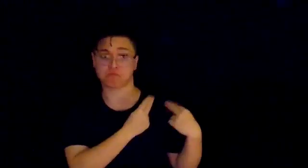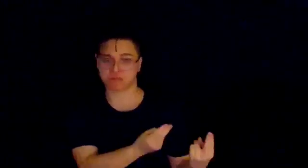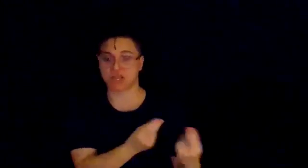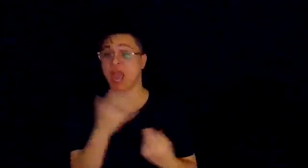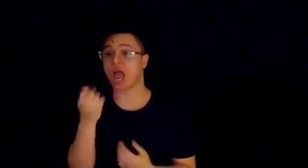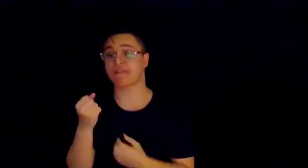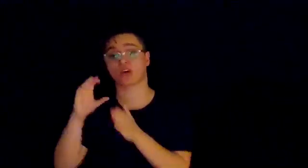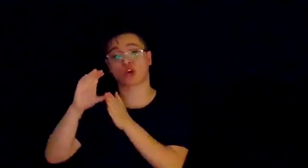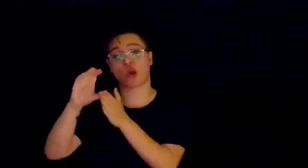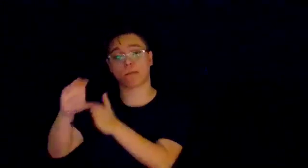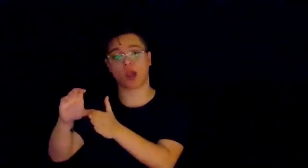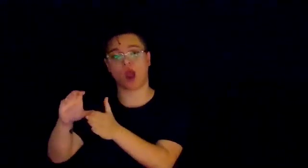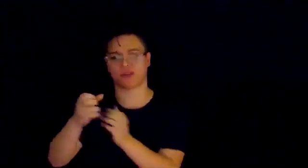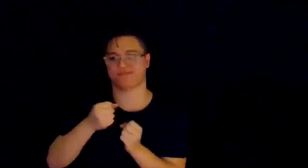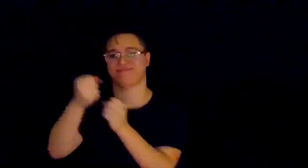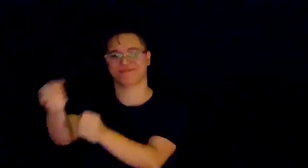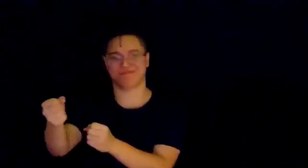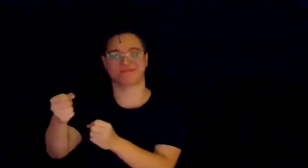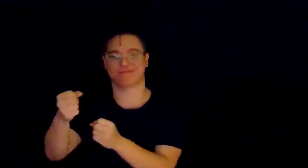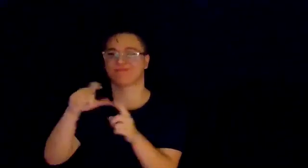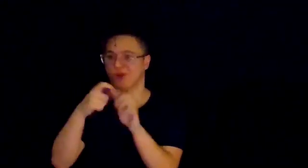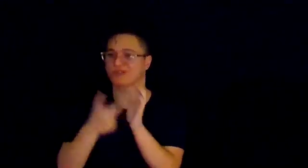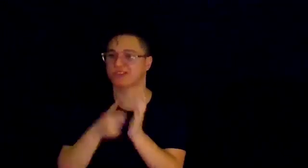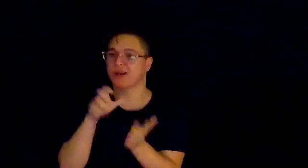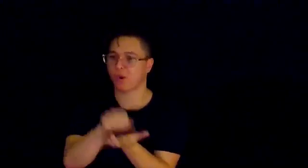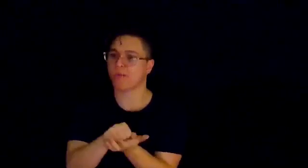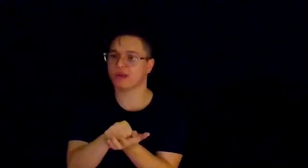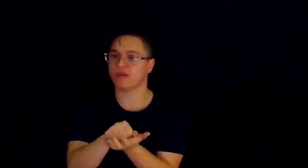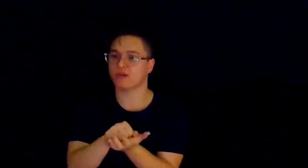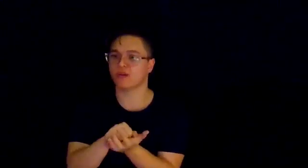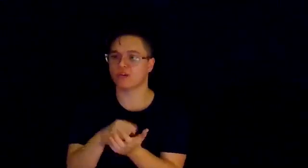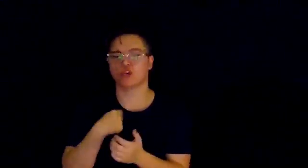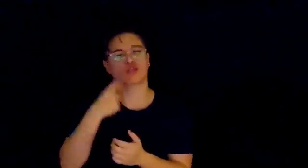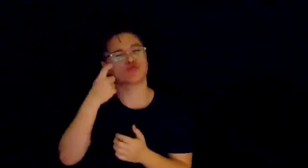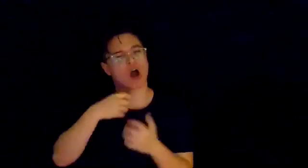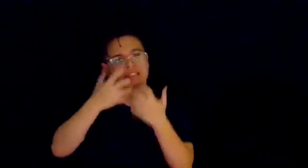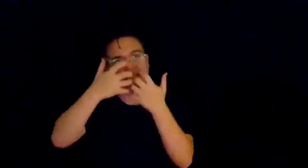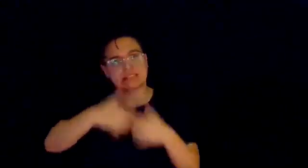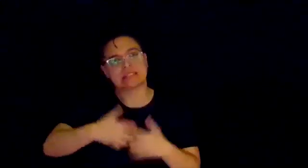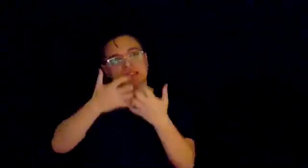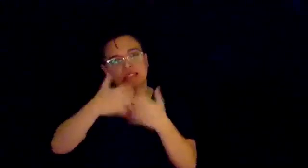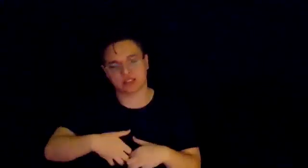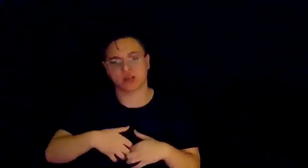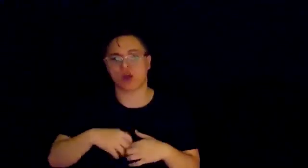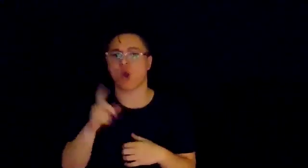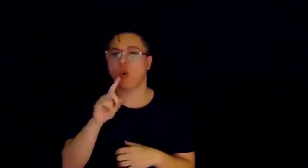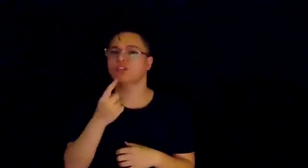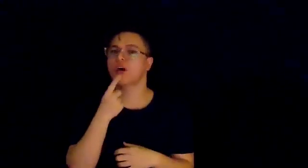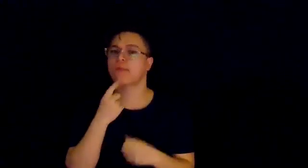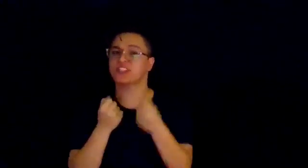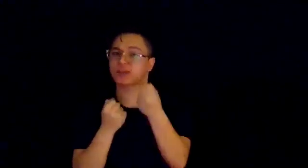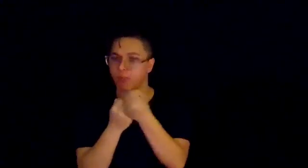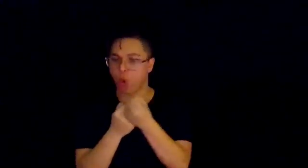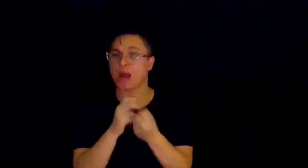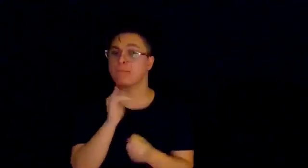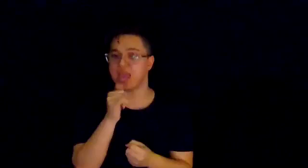Maybe you'd prefer that your family didn't come to those appointments. Maybe you need a comm guide to go to a doctor's appointment. So we really need to